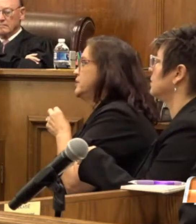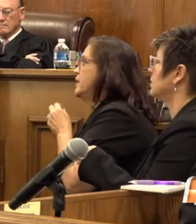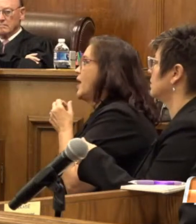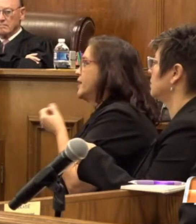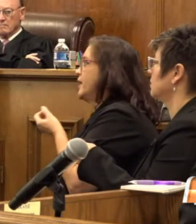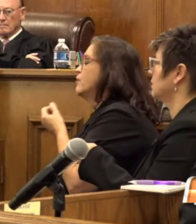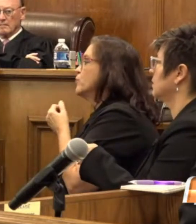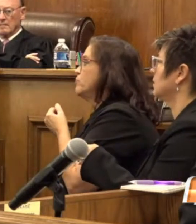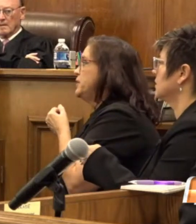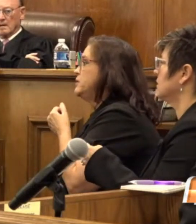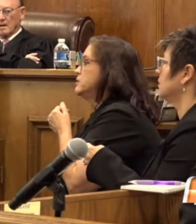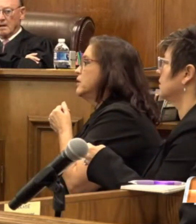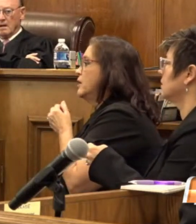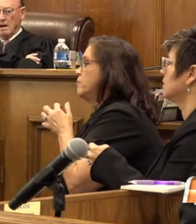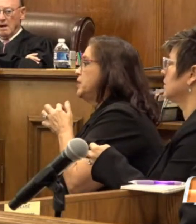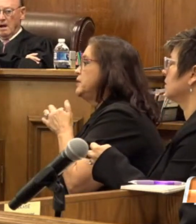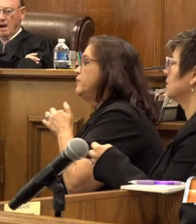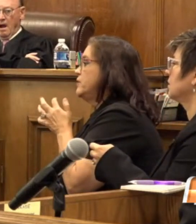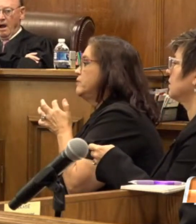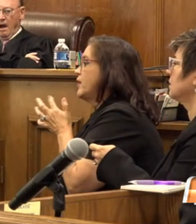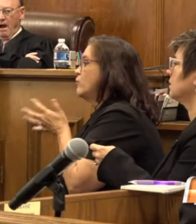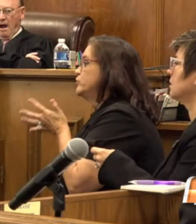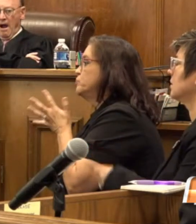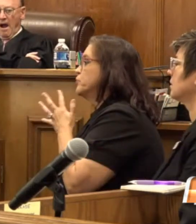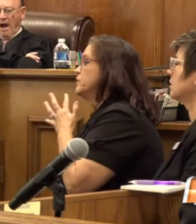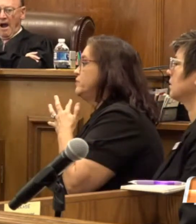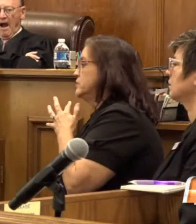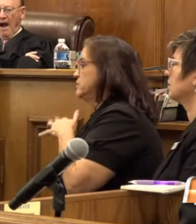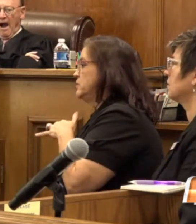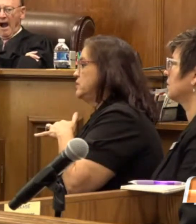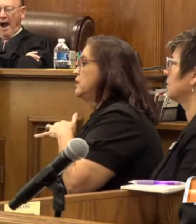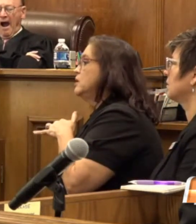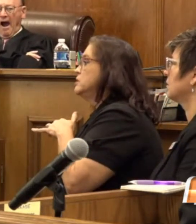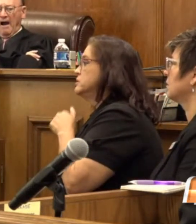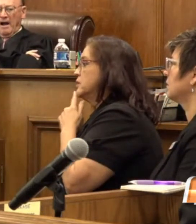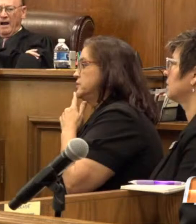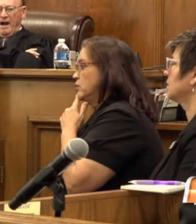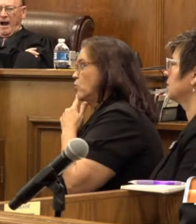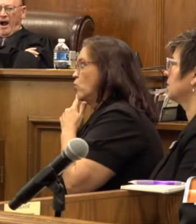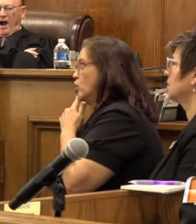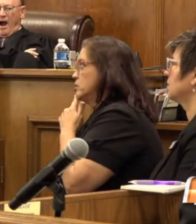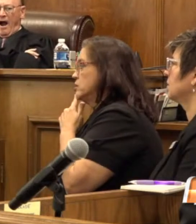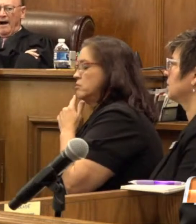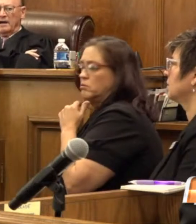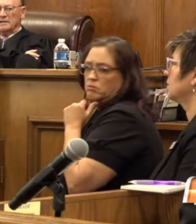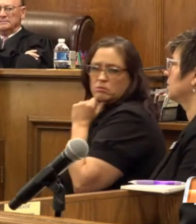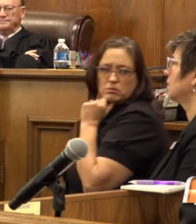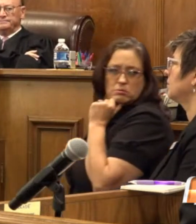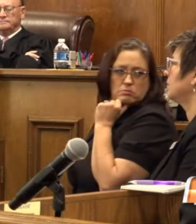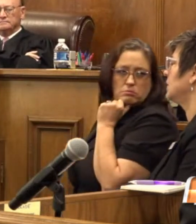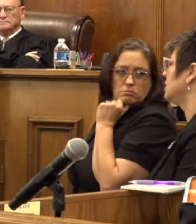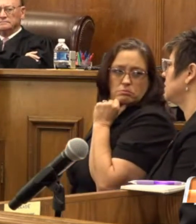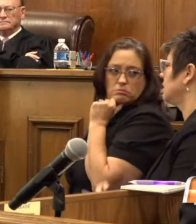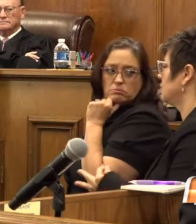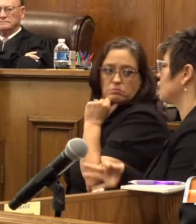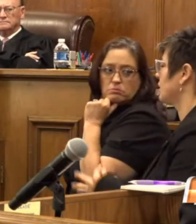Ashley said I can't repeat anything that was previously discussed in court.